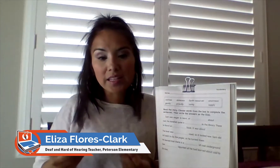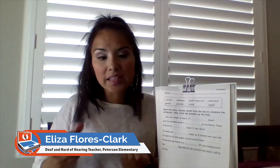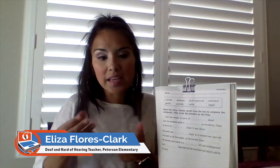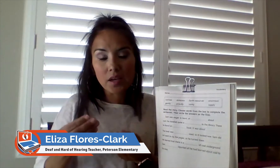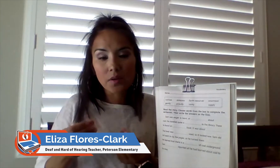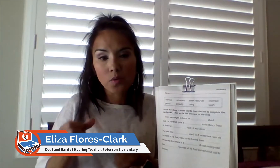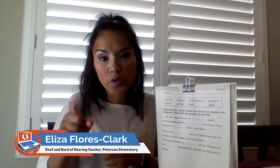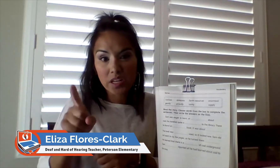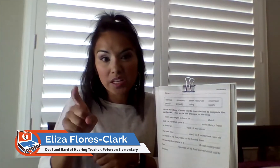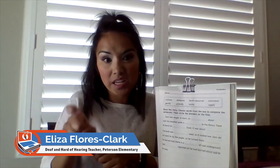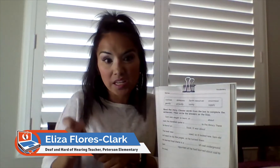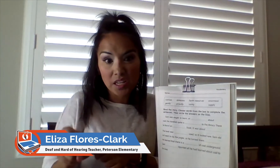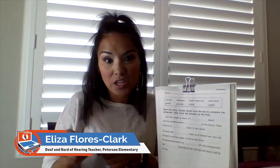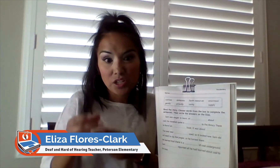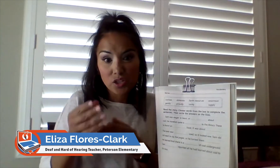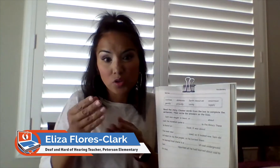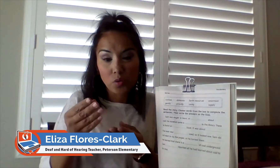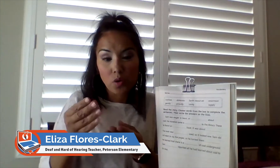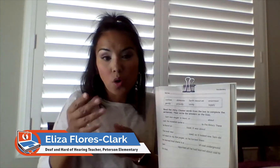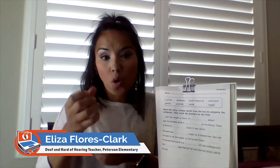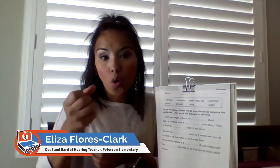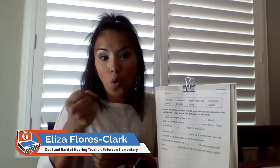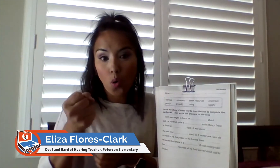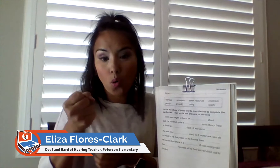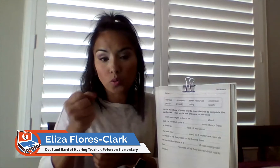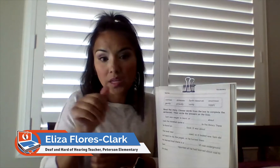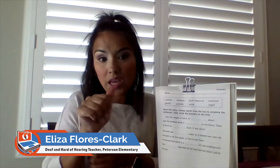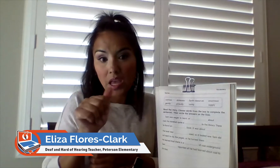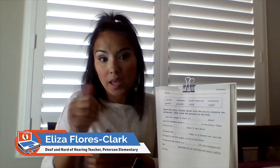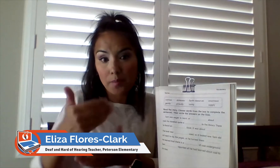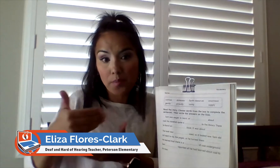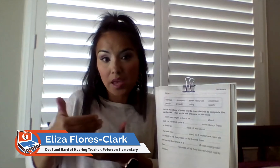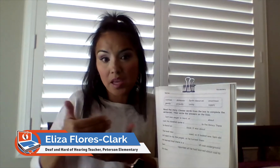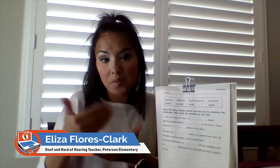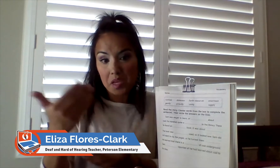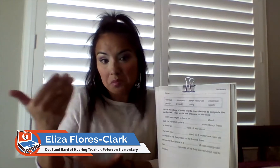Gently, we need to hold a baby.